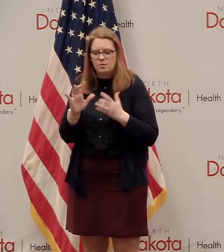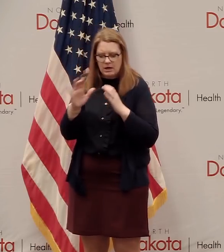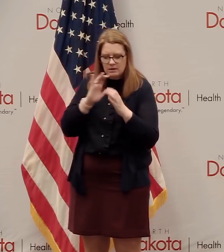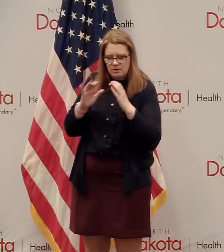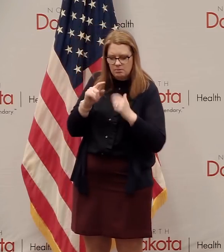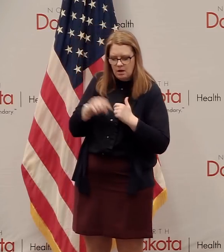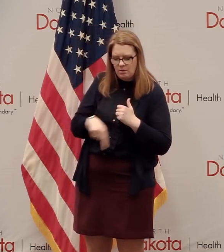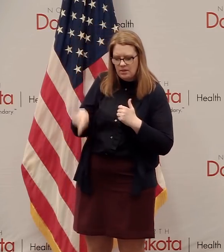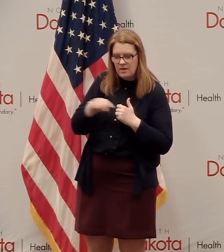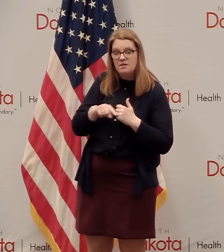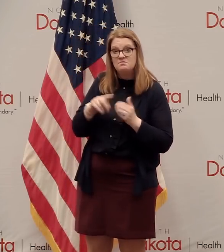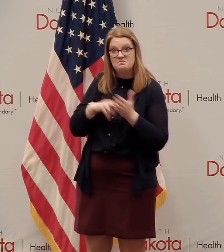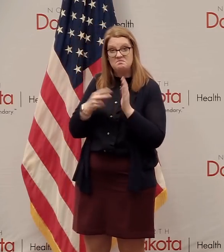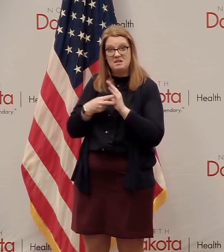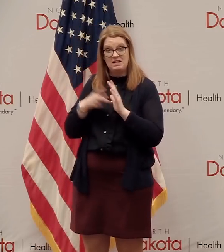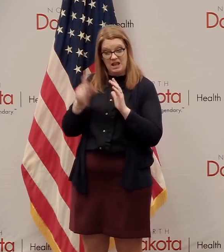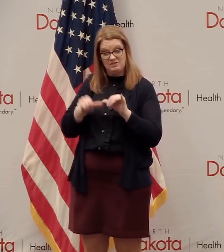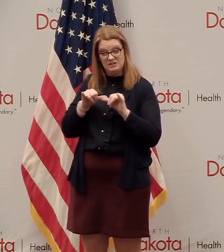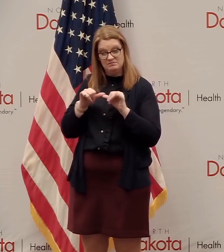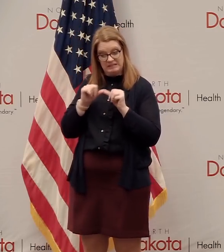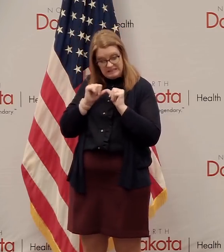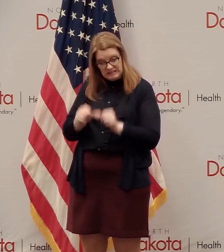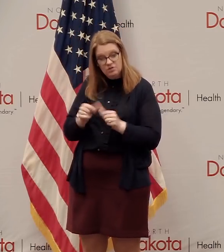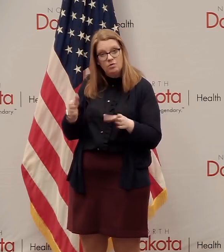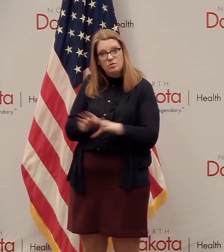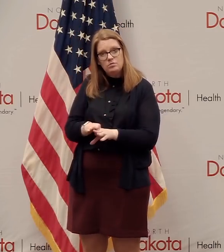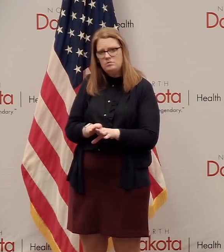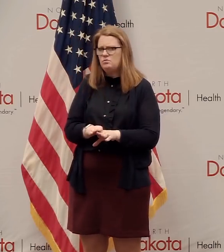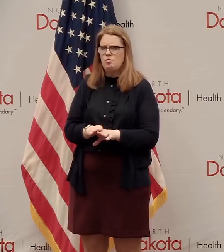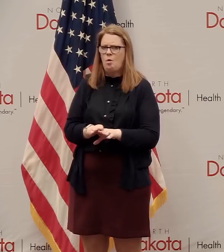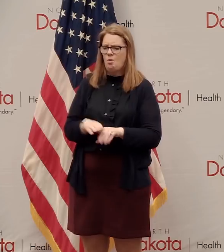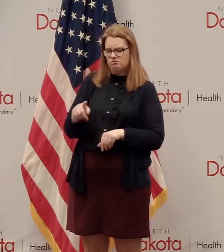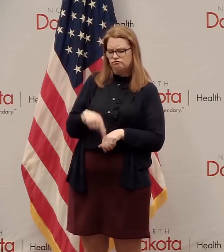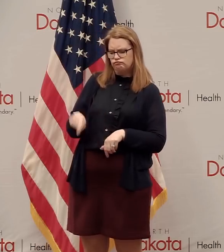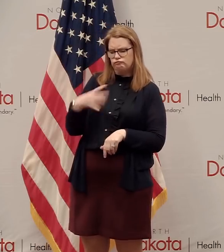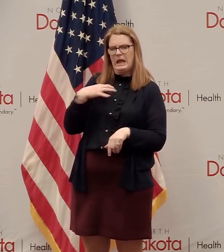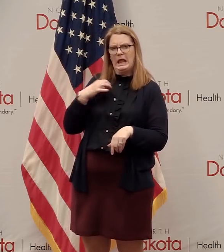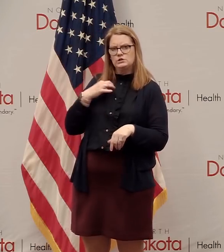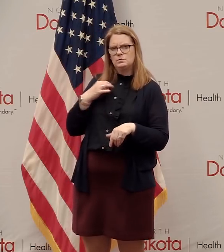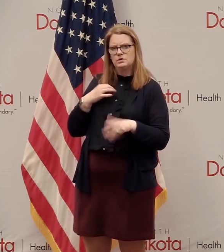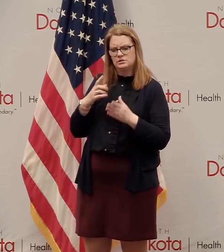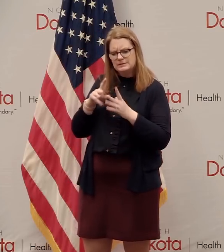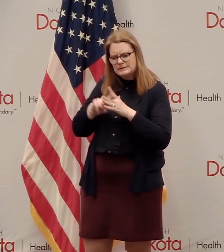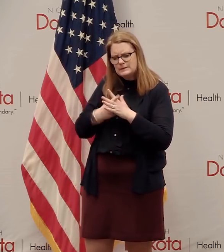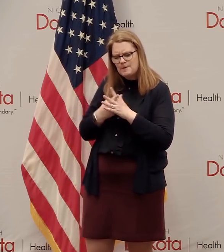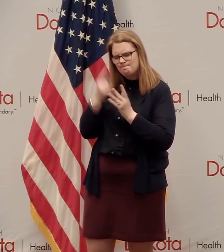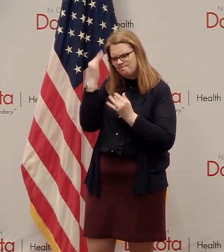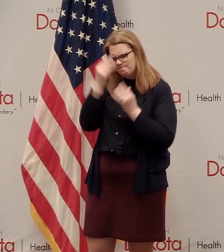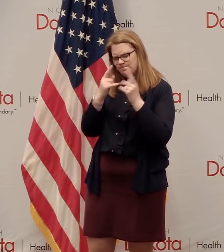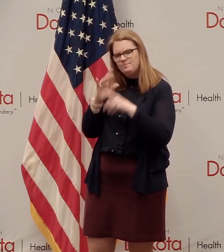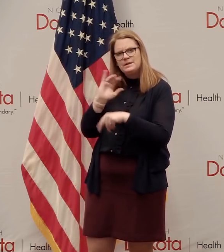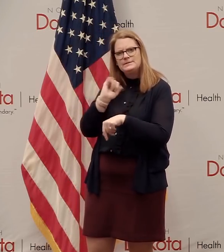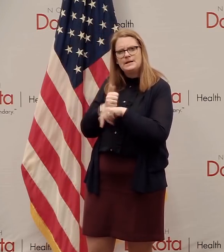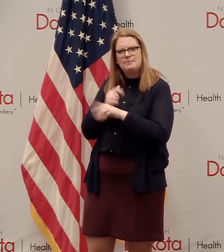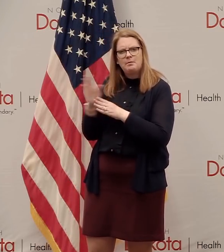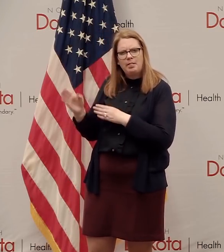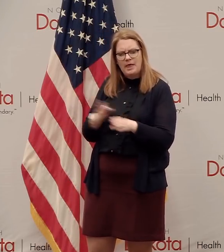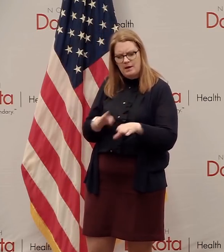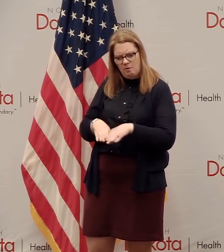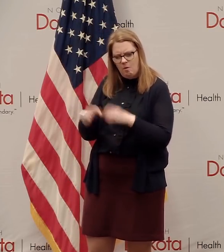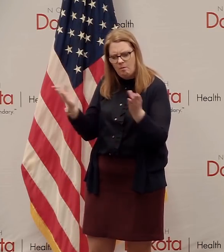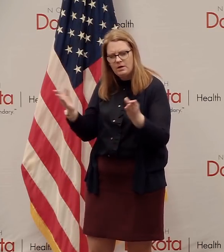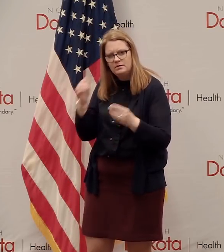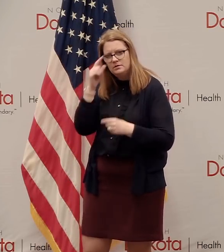they are not under any orders from the state. And so they're all eligible to continue their businesses going forward.